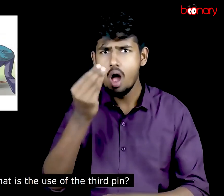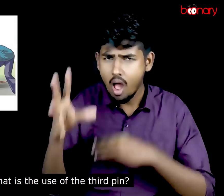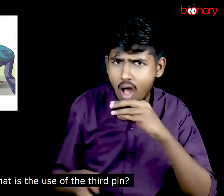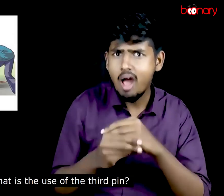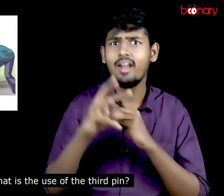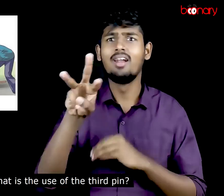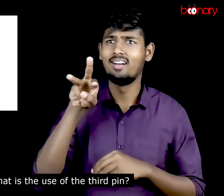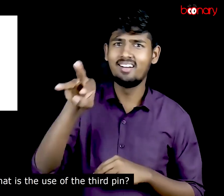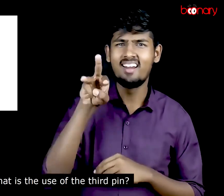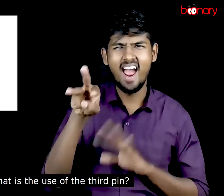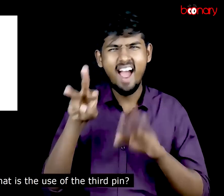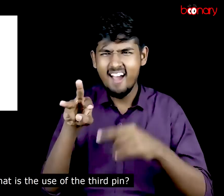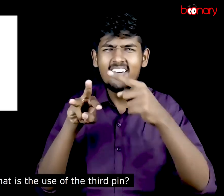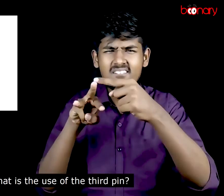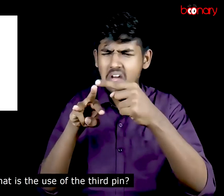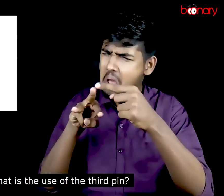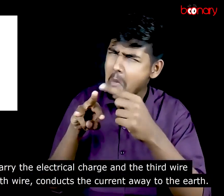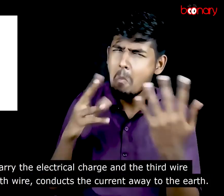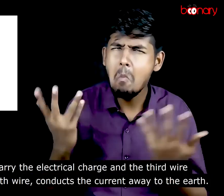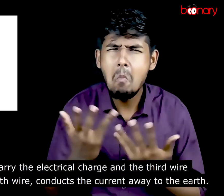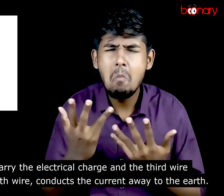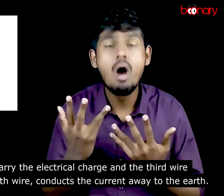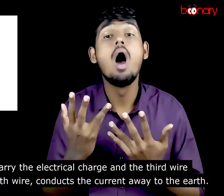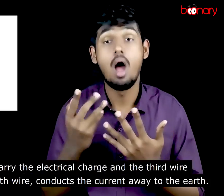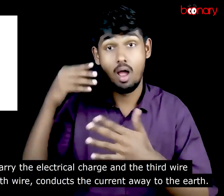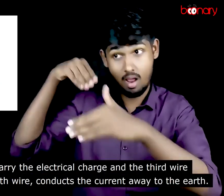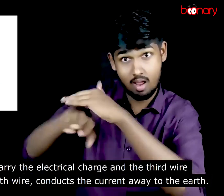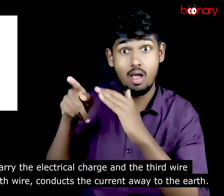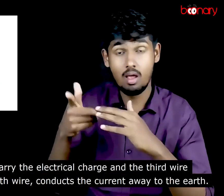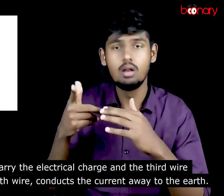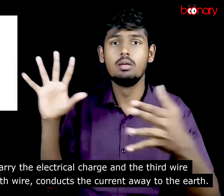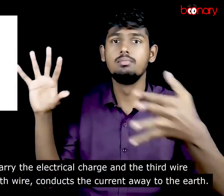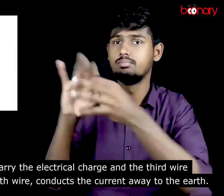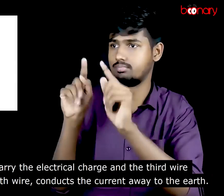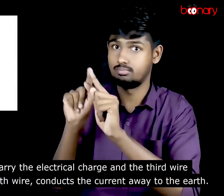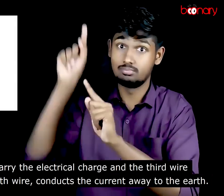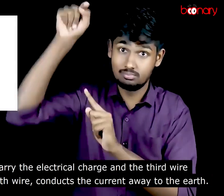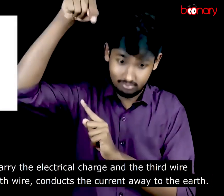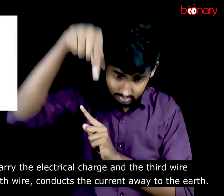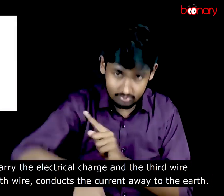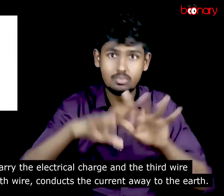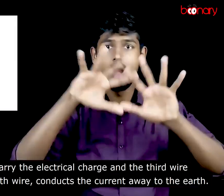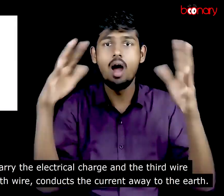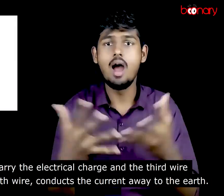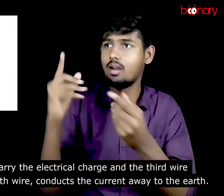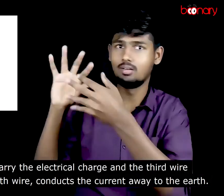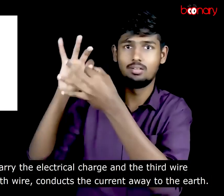is the use of the third pin? The 2 wires carry the electrical charge and the third wire, which is the earth